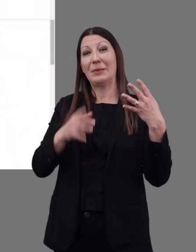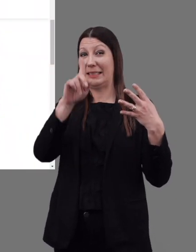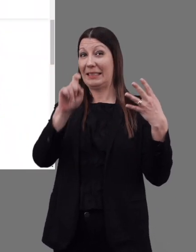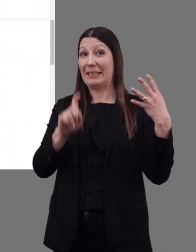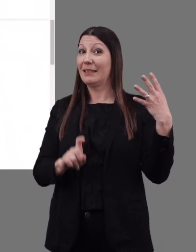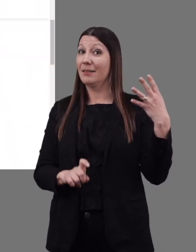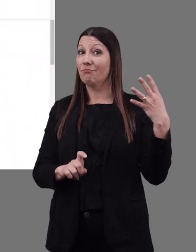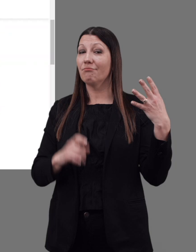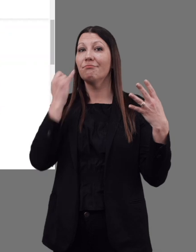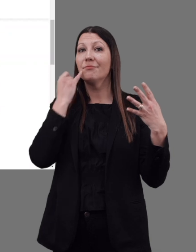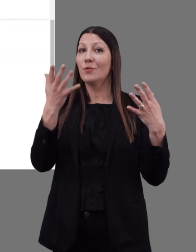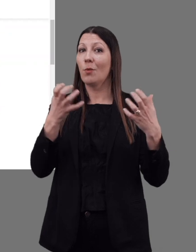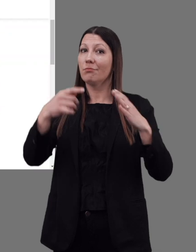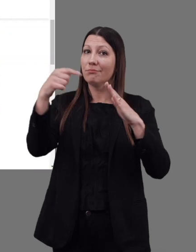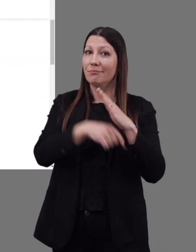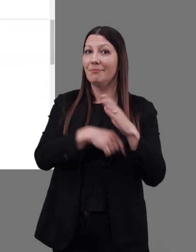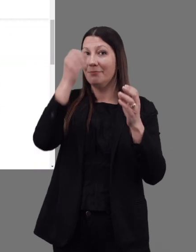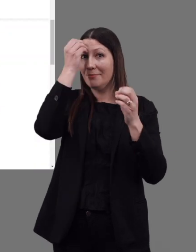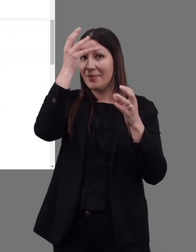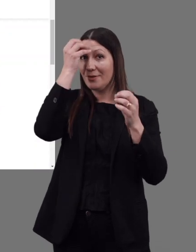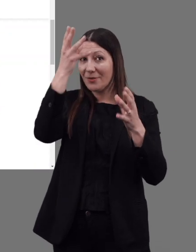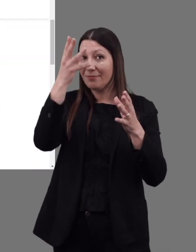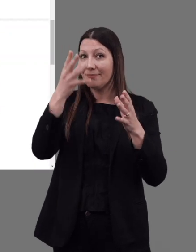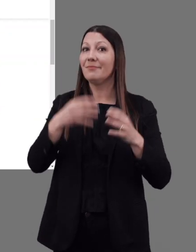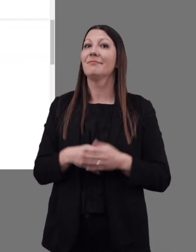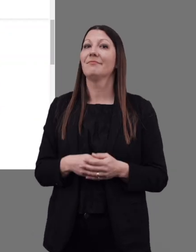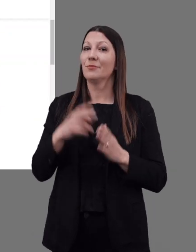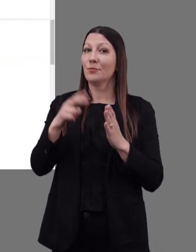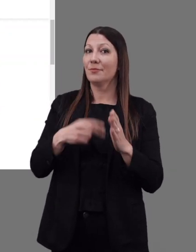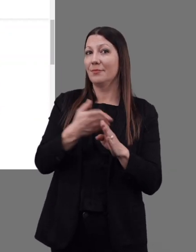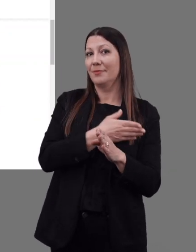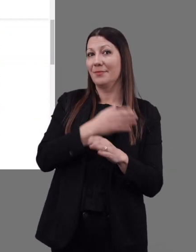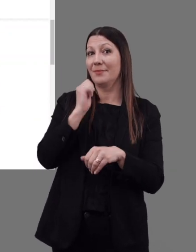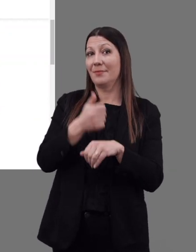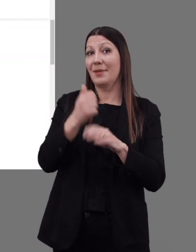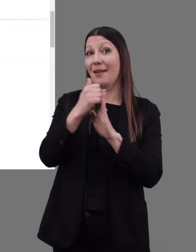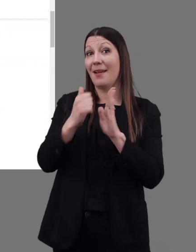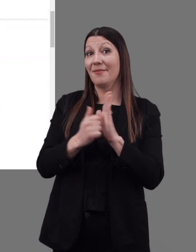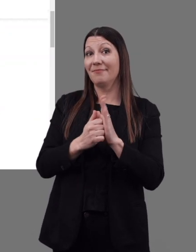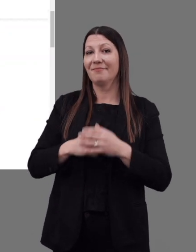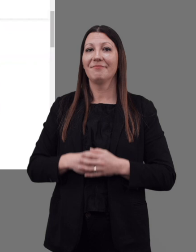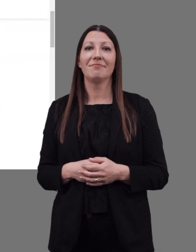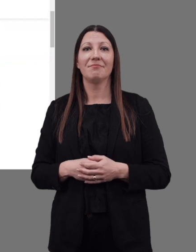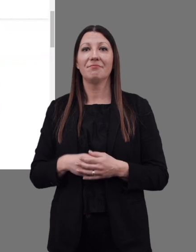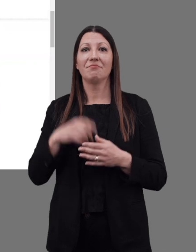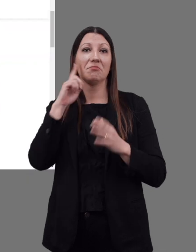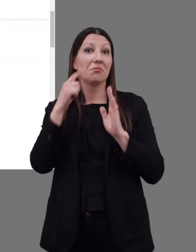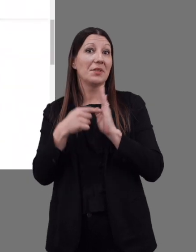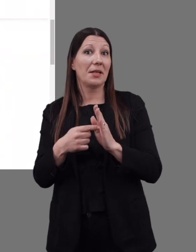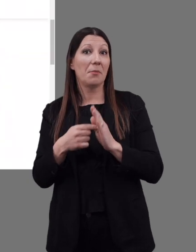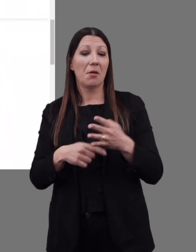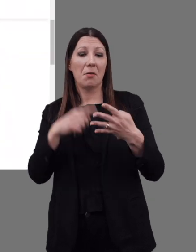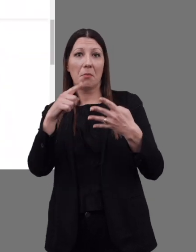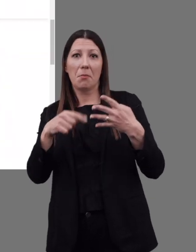show you a little bit more information before you create your account. For example, what will my application